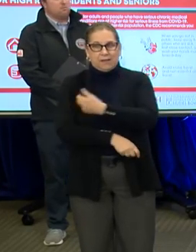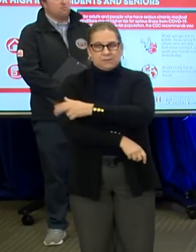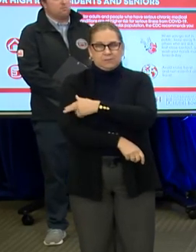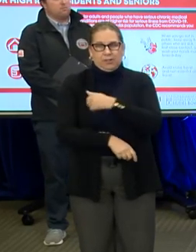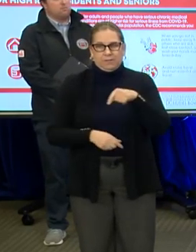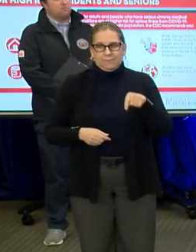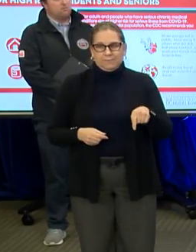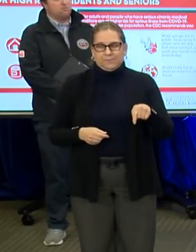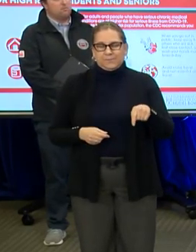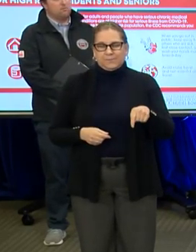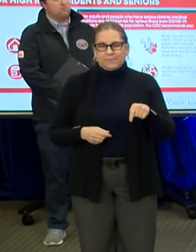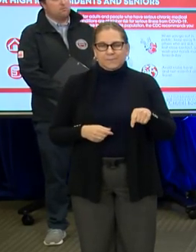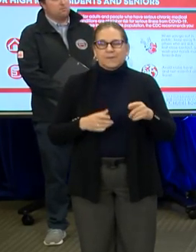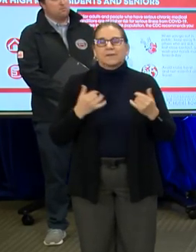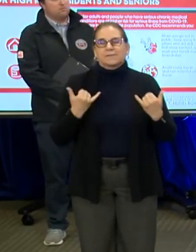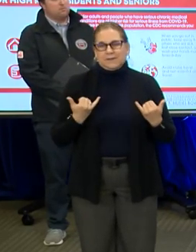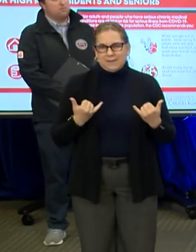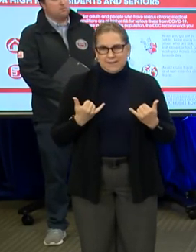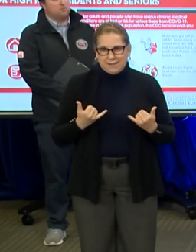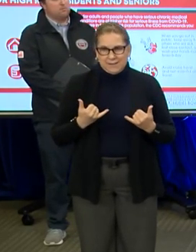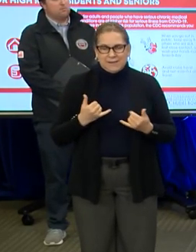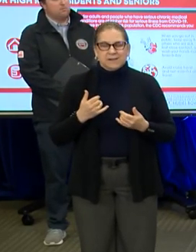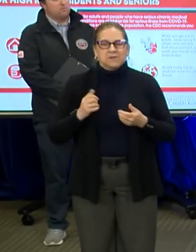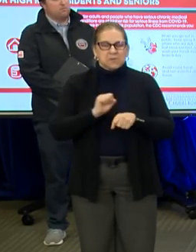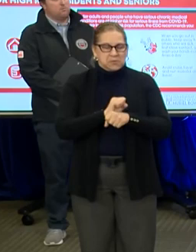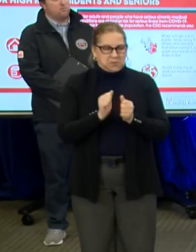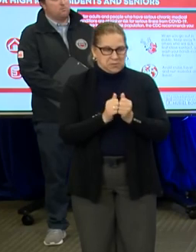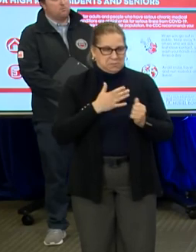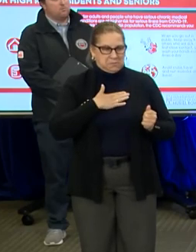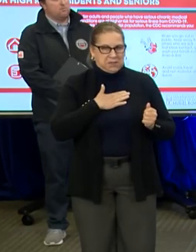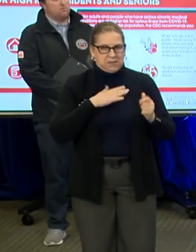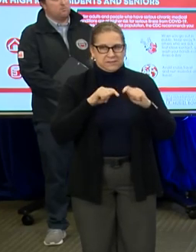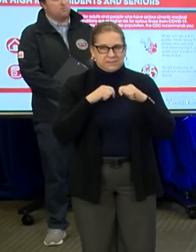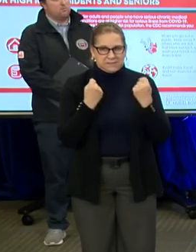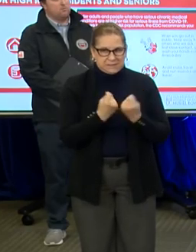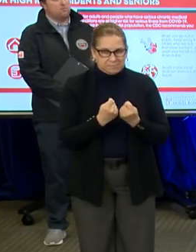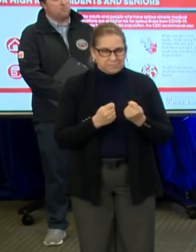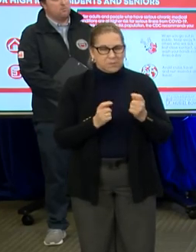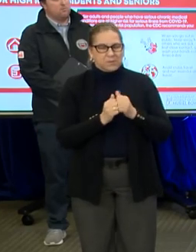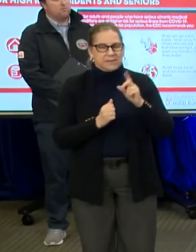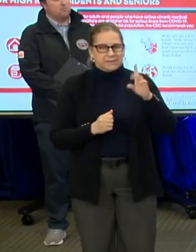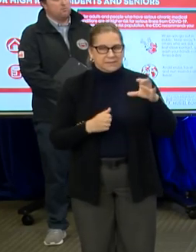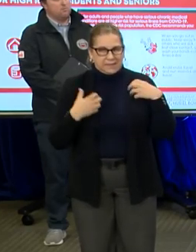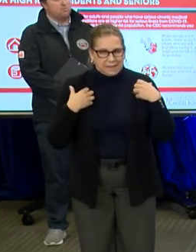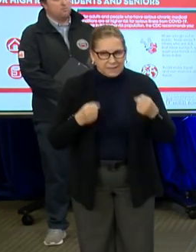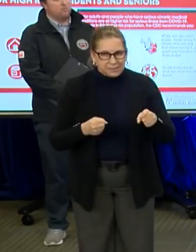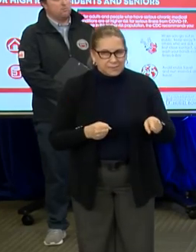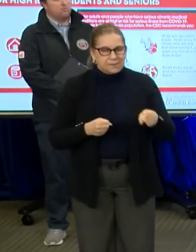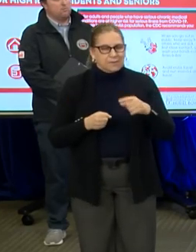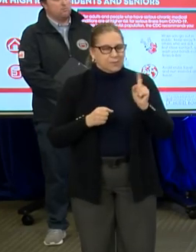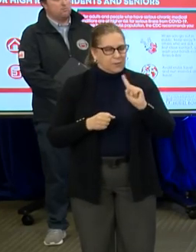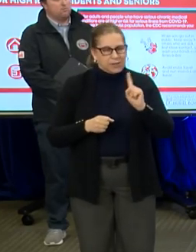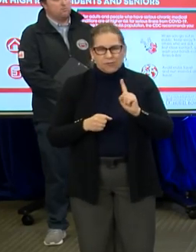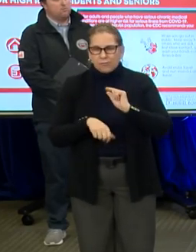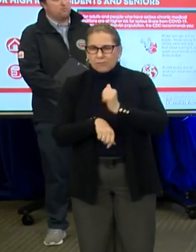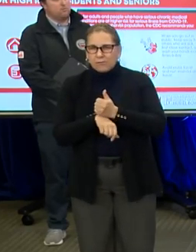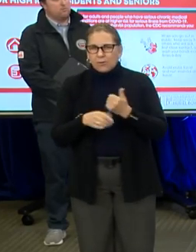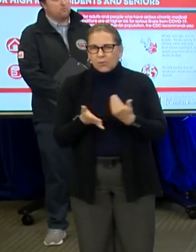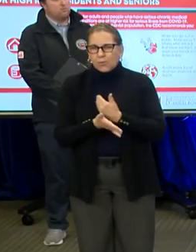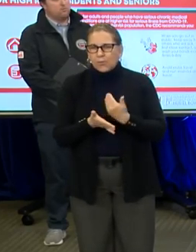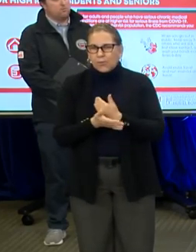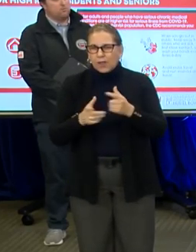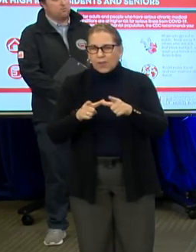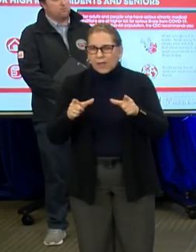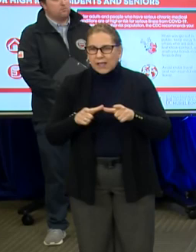team at DC Health and DC FIMS to work out location and operating plans. They hope to be online with drive-through